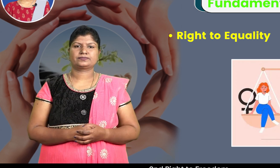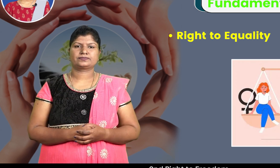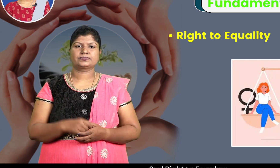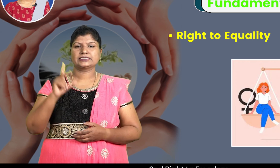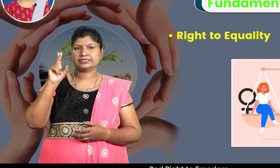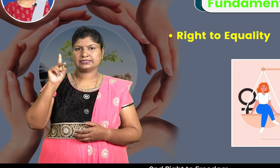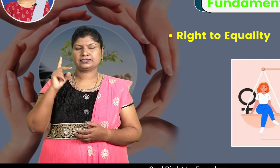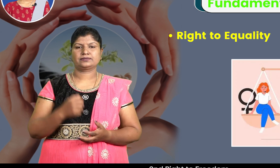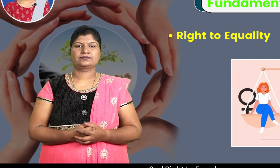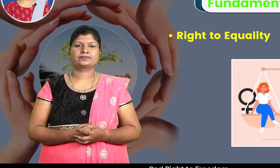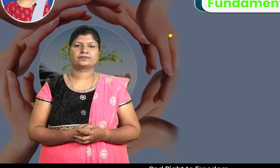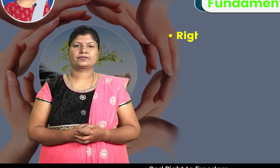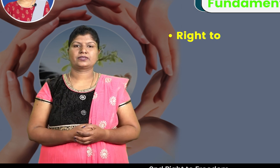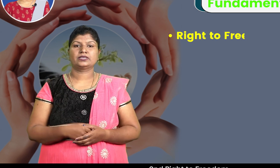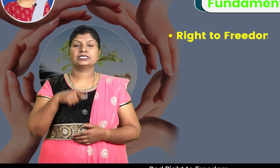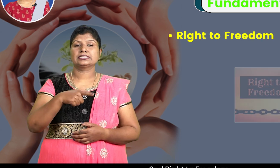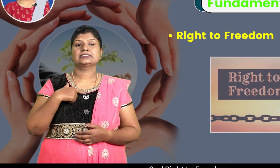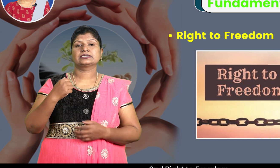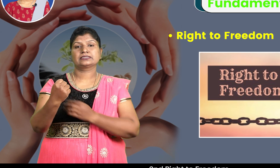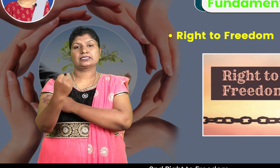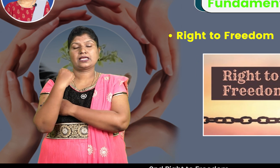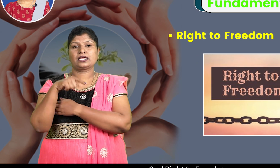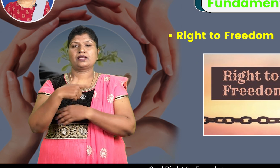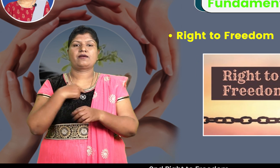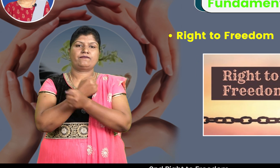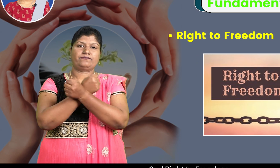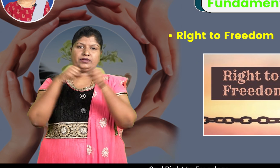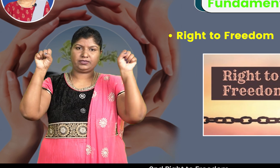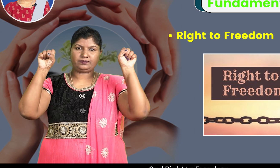Second, right to freedom.